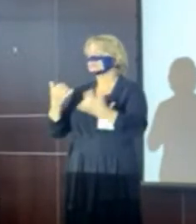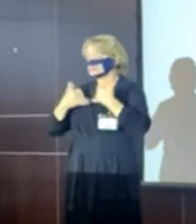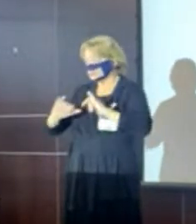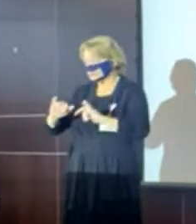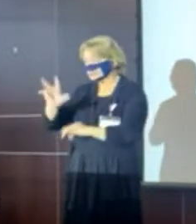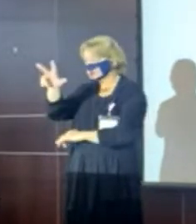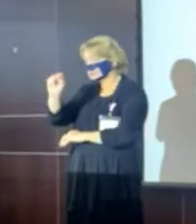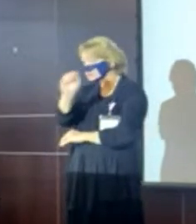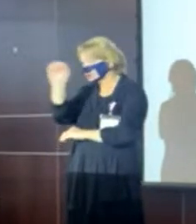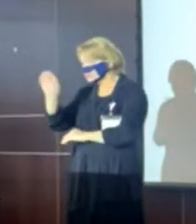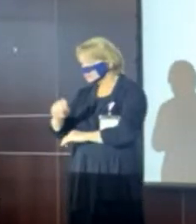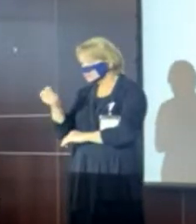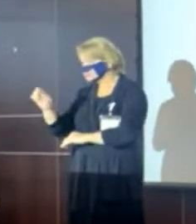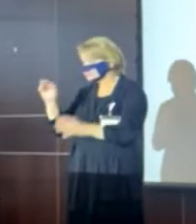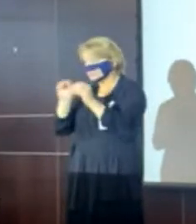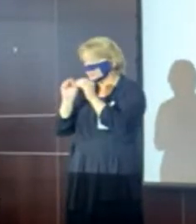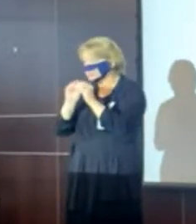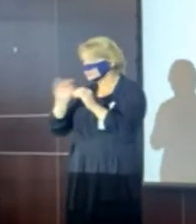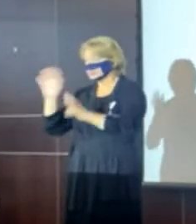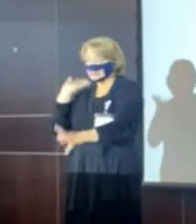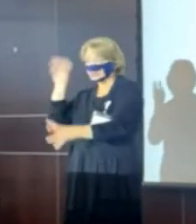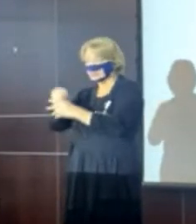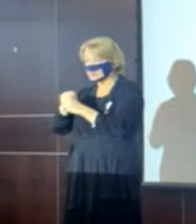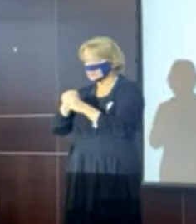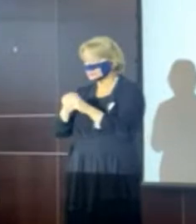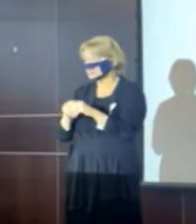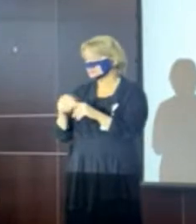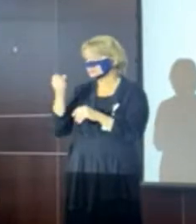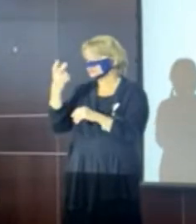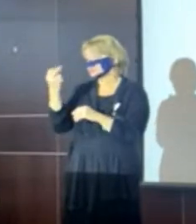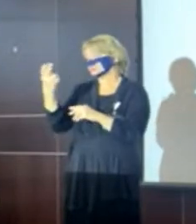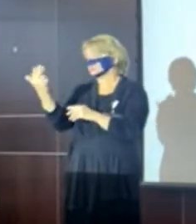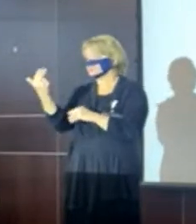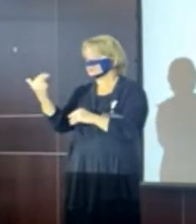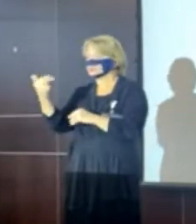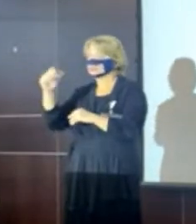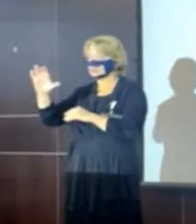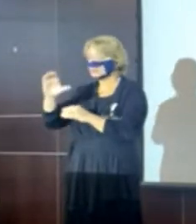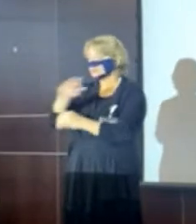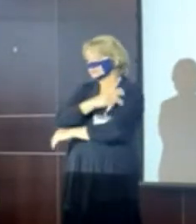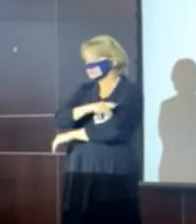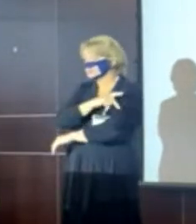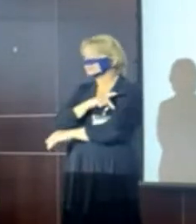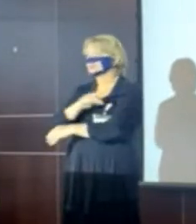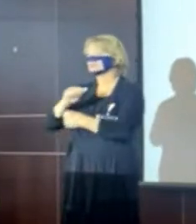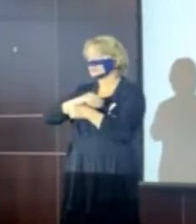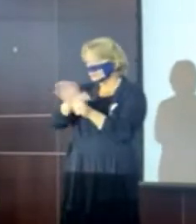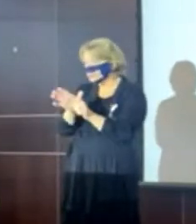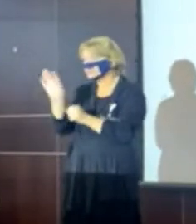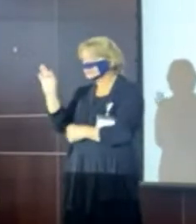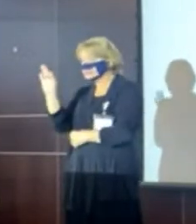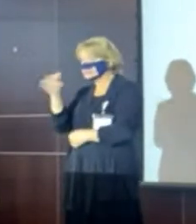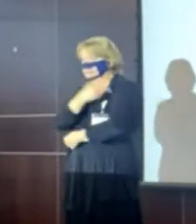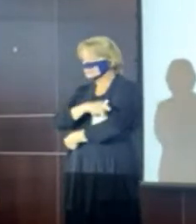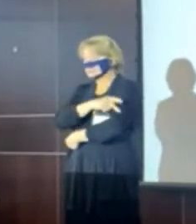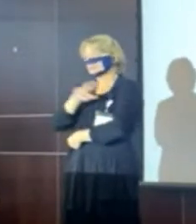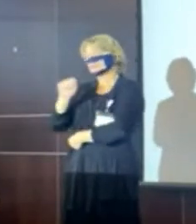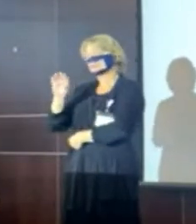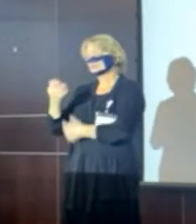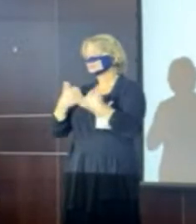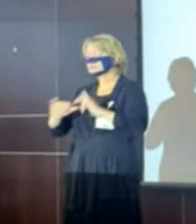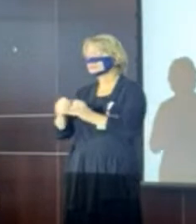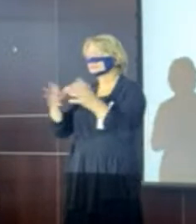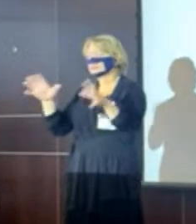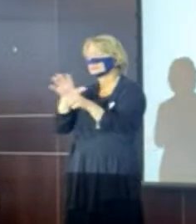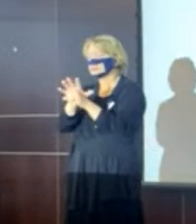at 30% or more of our total 1,300 patients are COVID-19 patients. So it's still a lot of pressure.